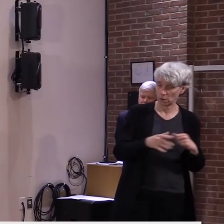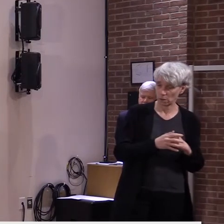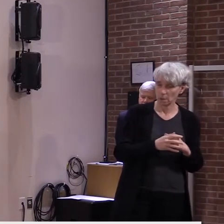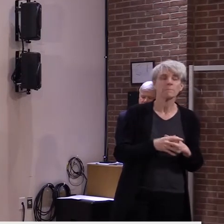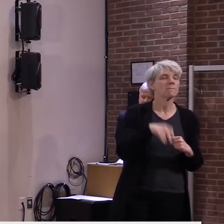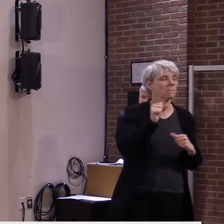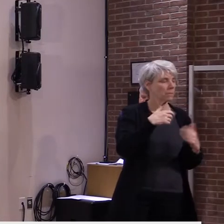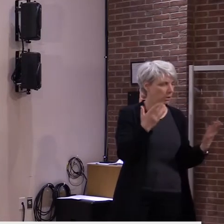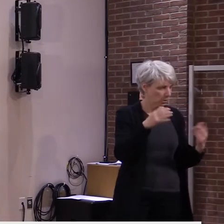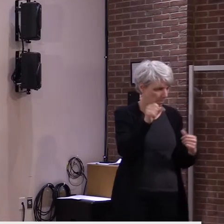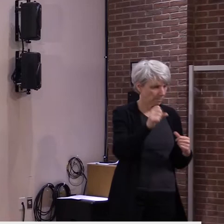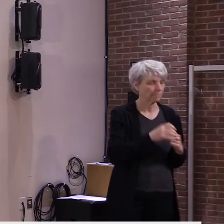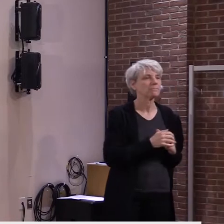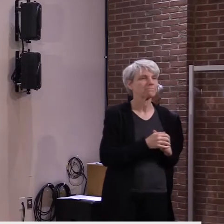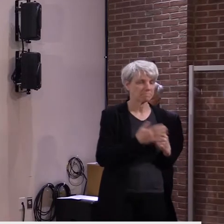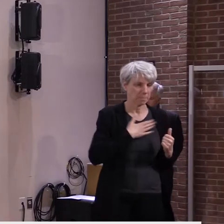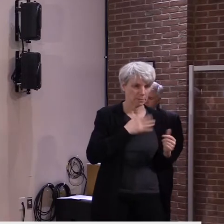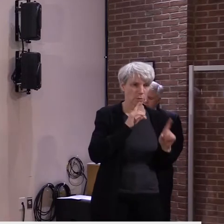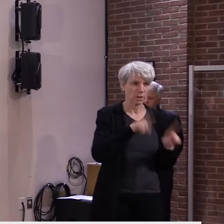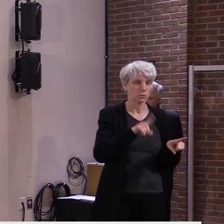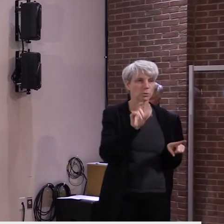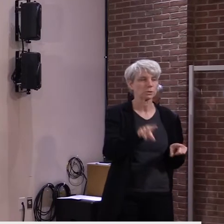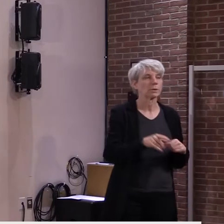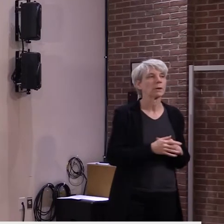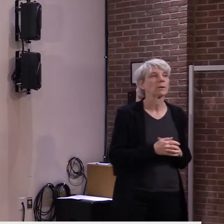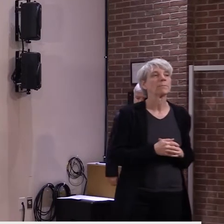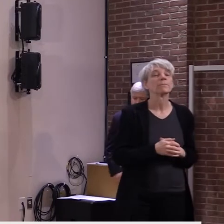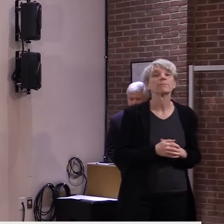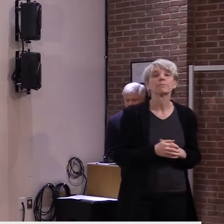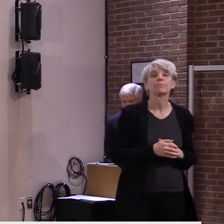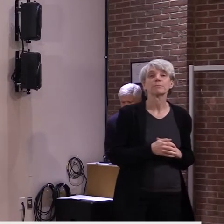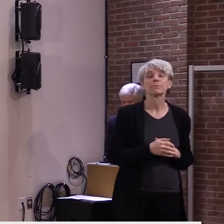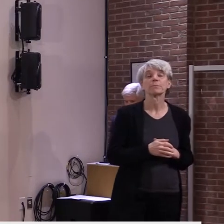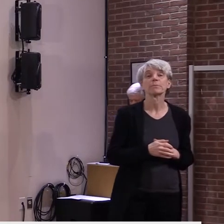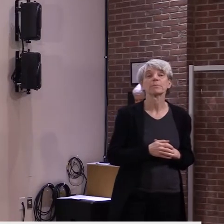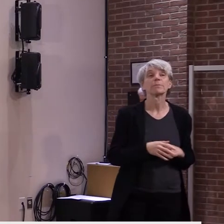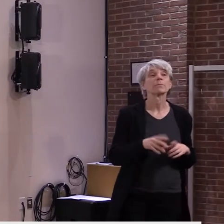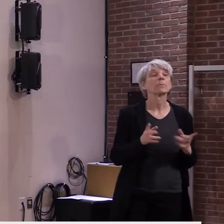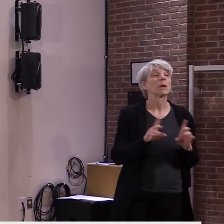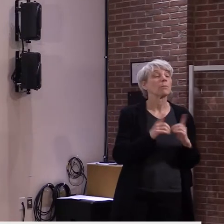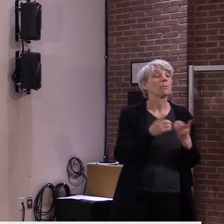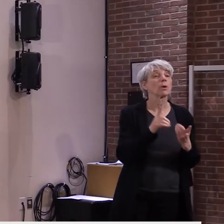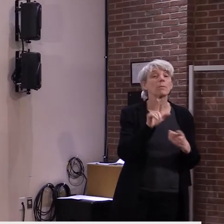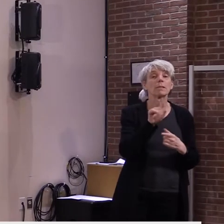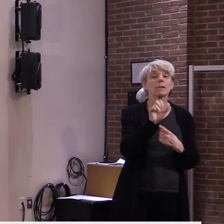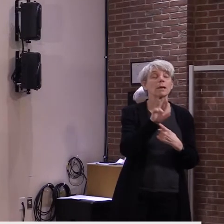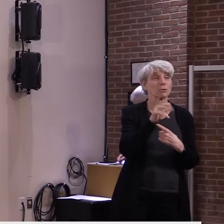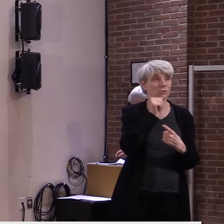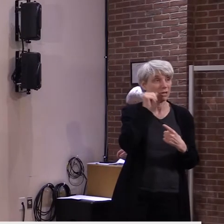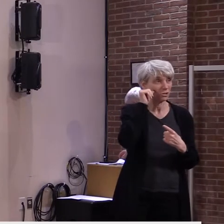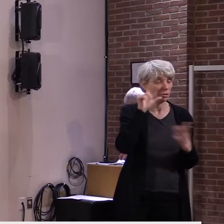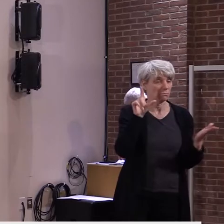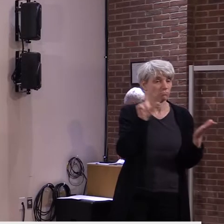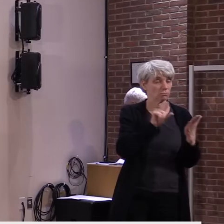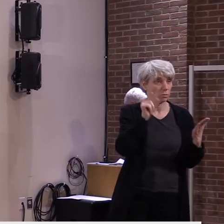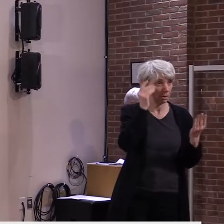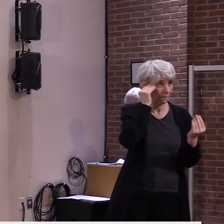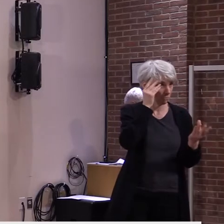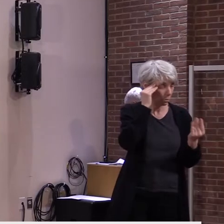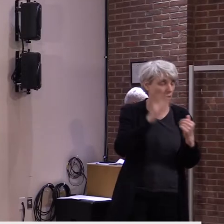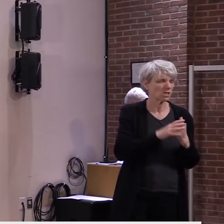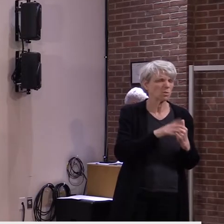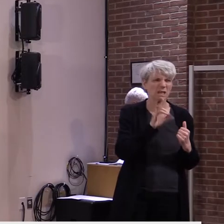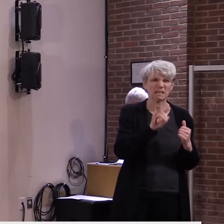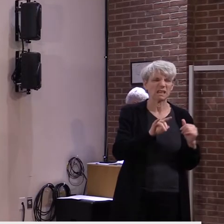I am, Governor, and happy to answer that. So the department put out some information yesterday and shared also with